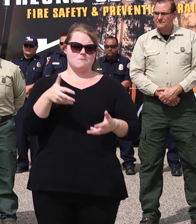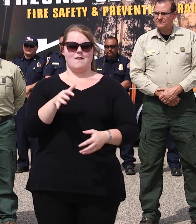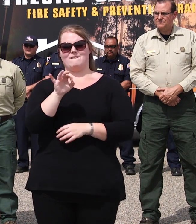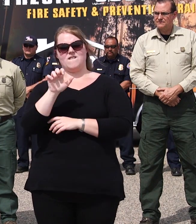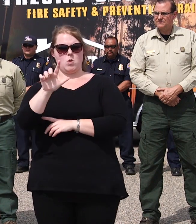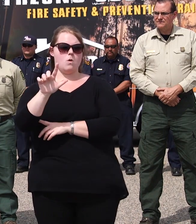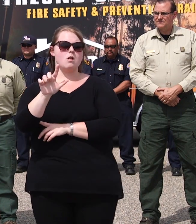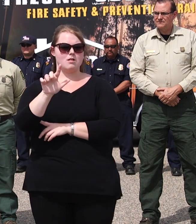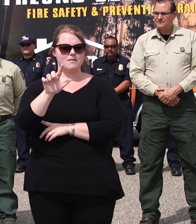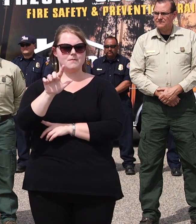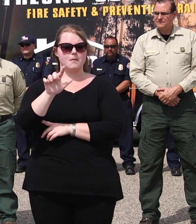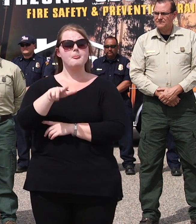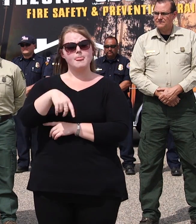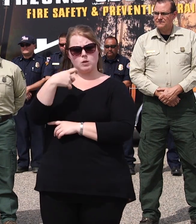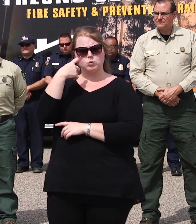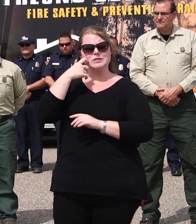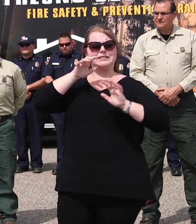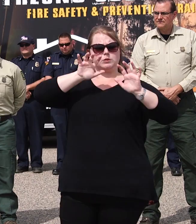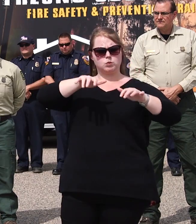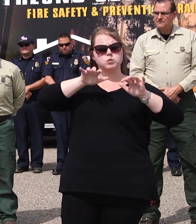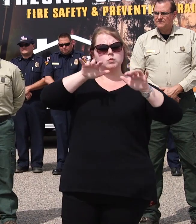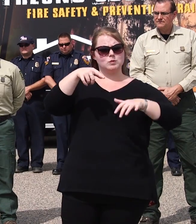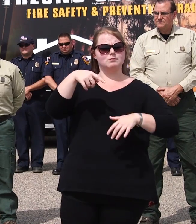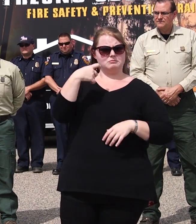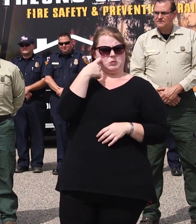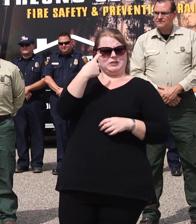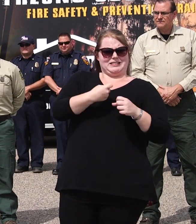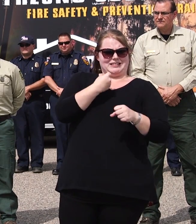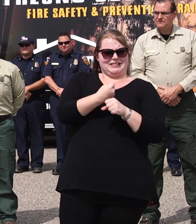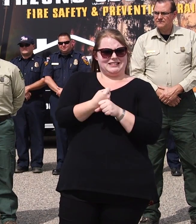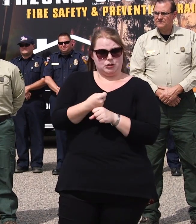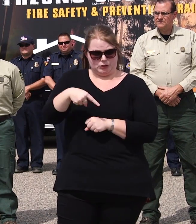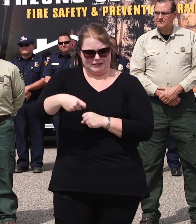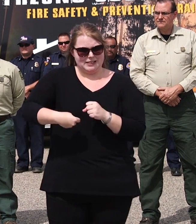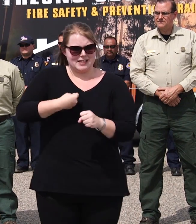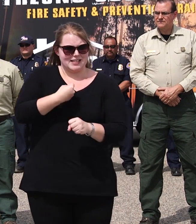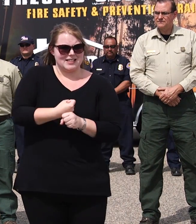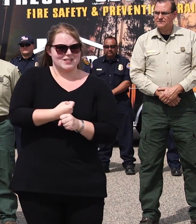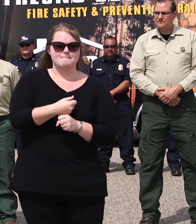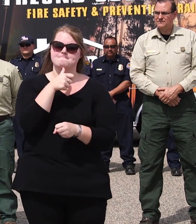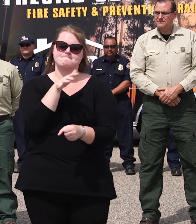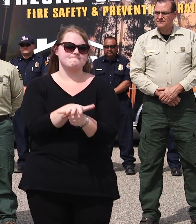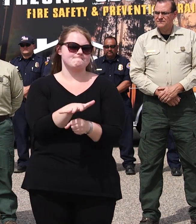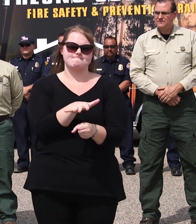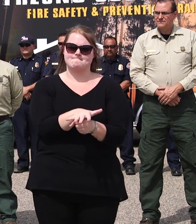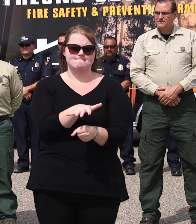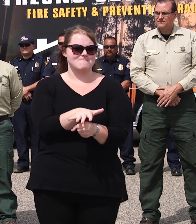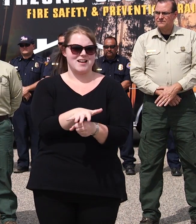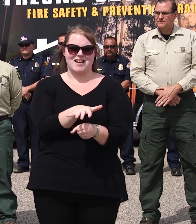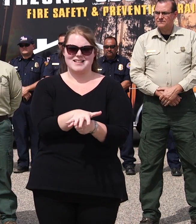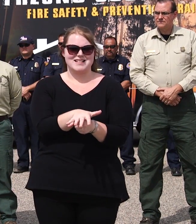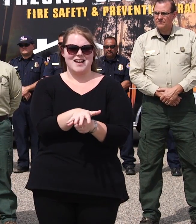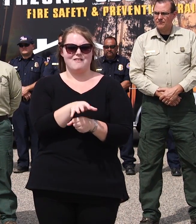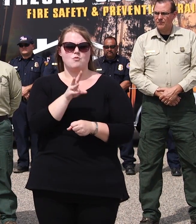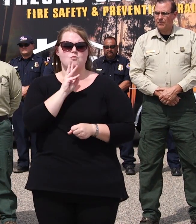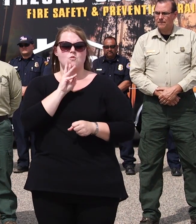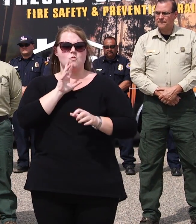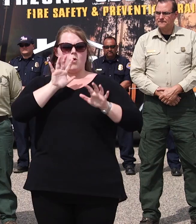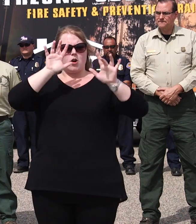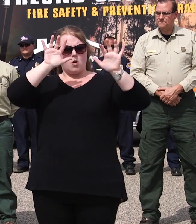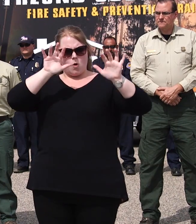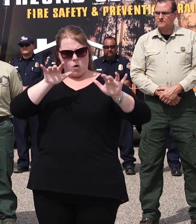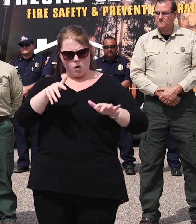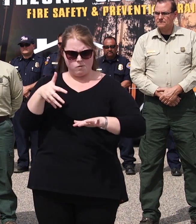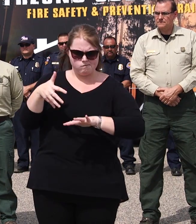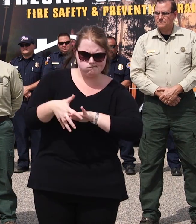the rain that we had last year and then this current year, has not been enough to really dampen those